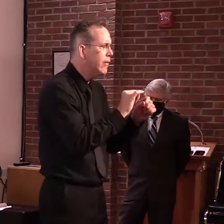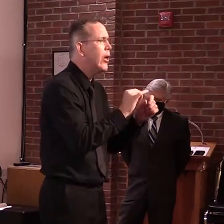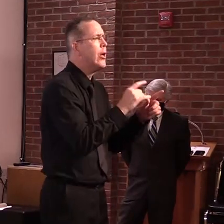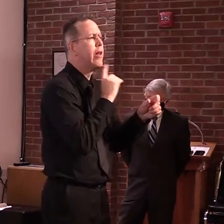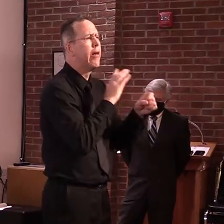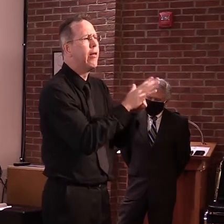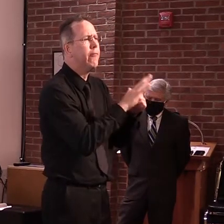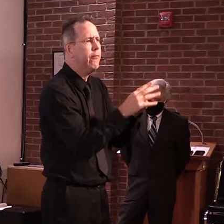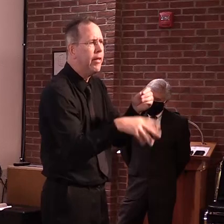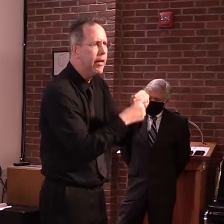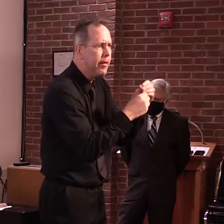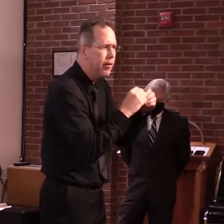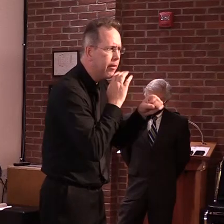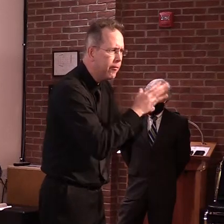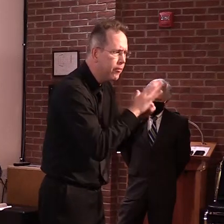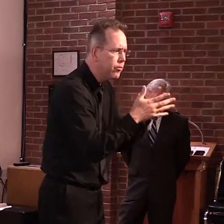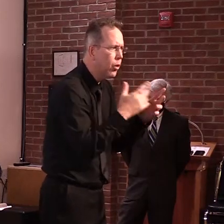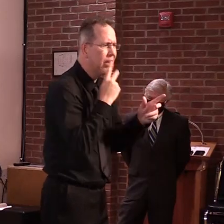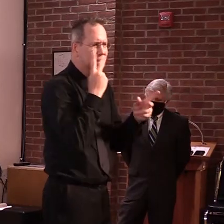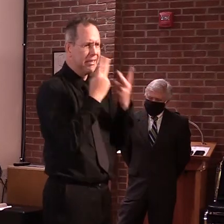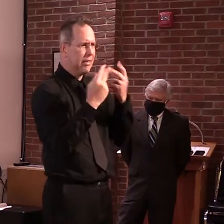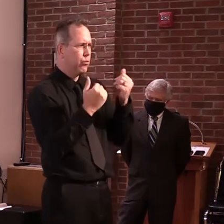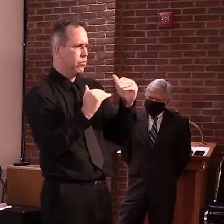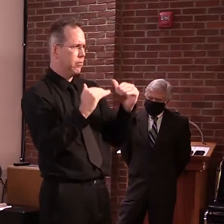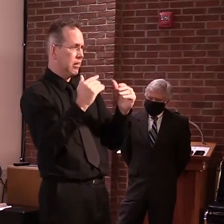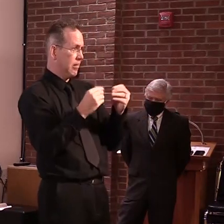the guidance that ACCD has put forth.